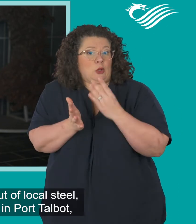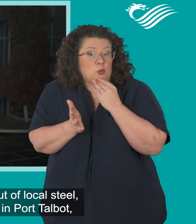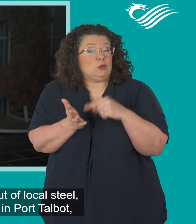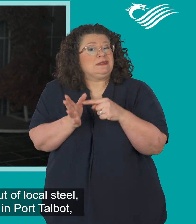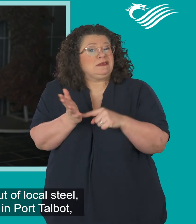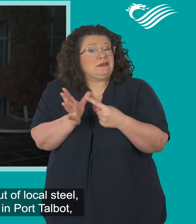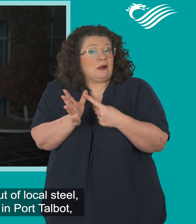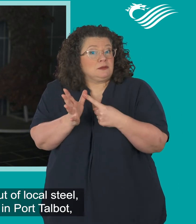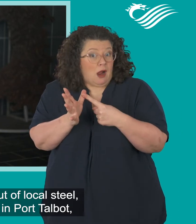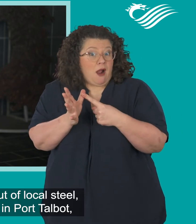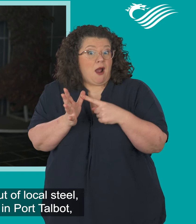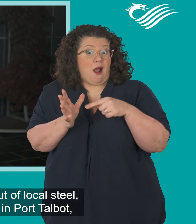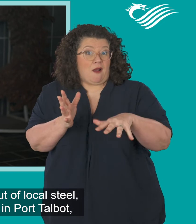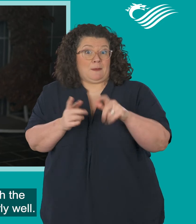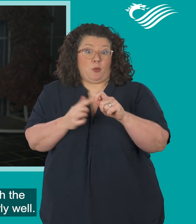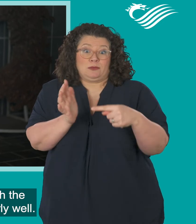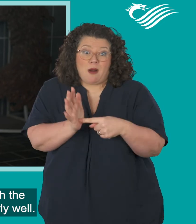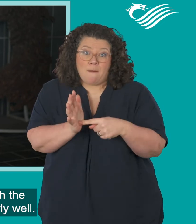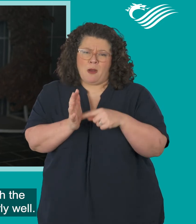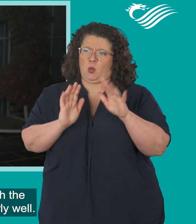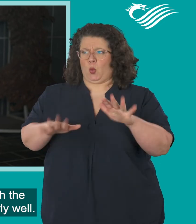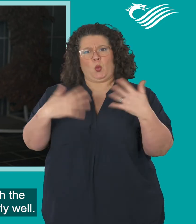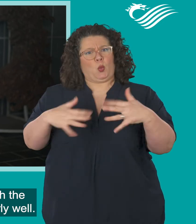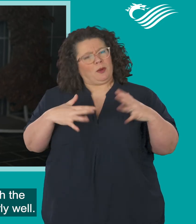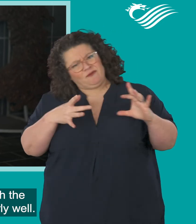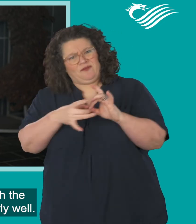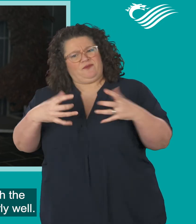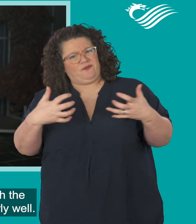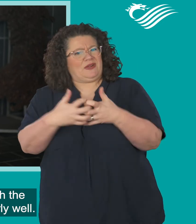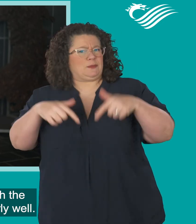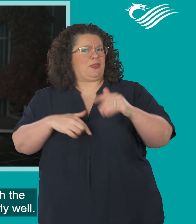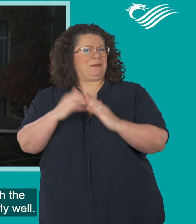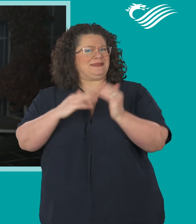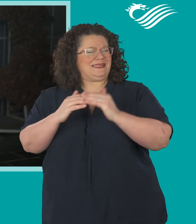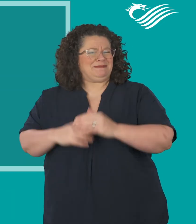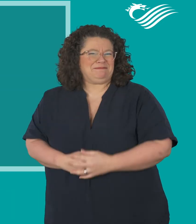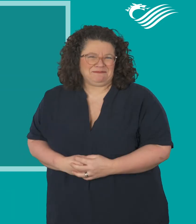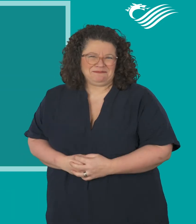from the Tata steel plant in Port Talbot, so they fit in with the building particularly well.